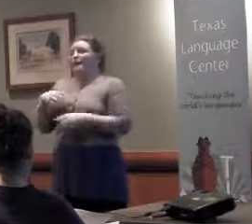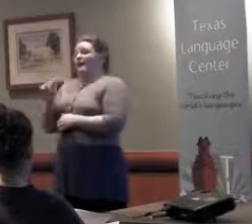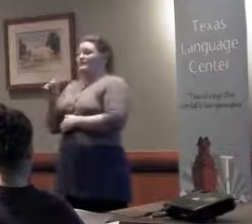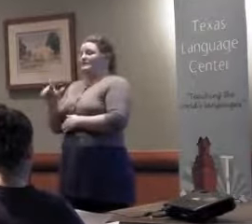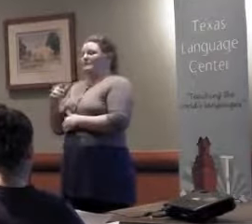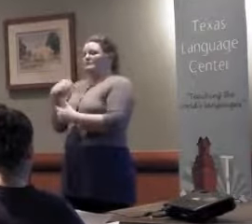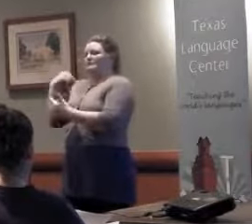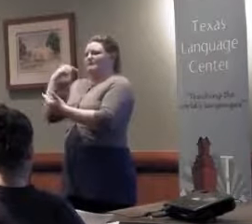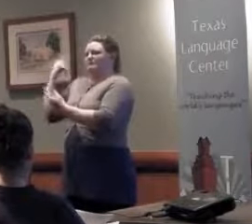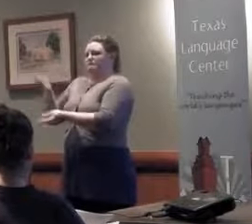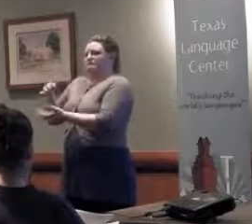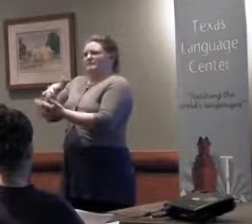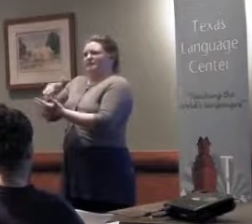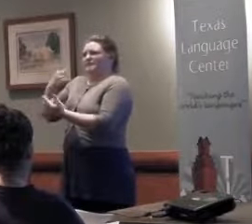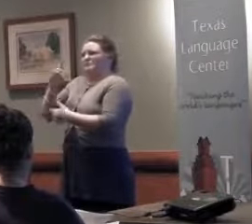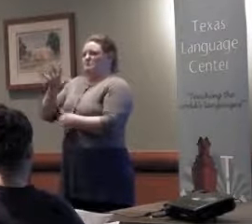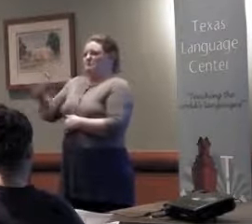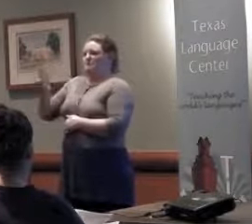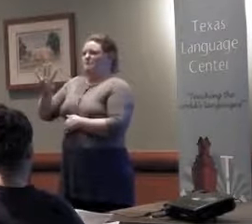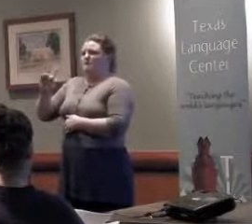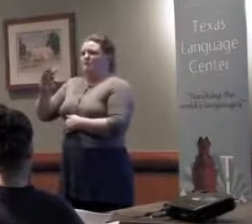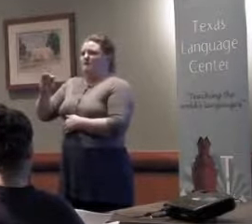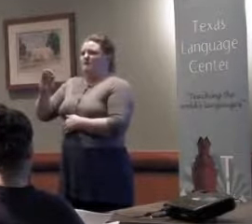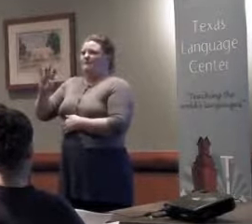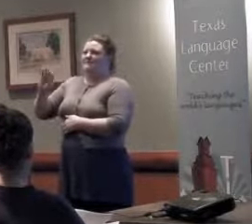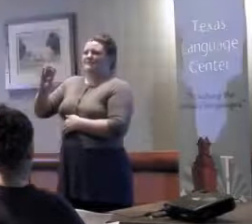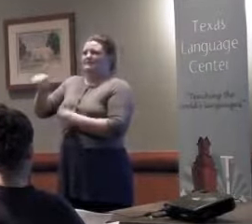last 40, 50 years,